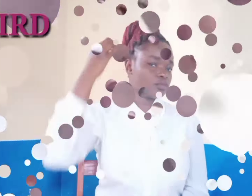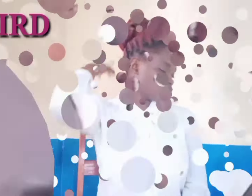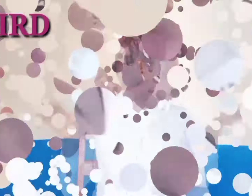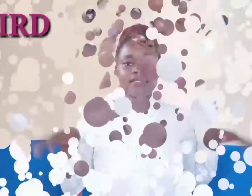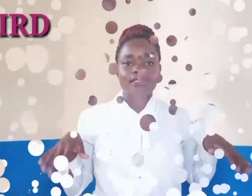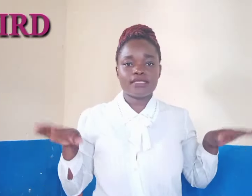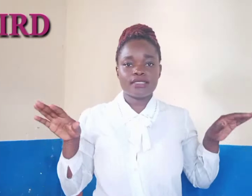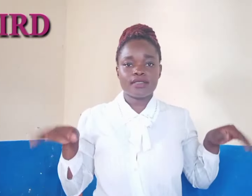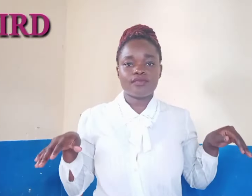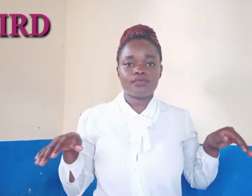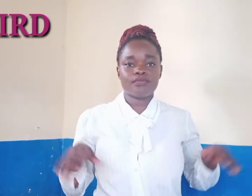Bad.